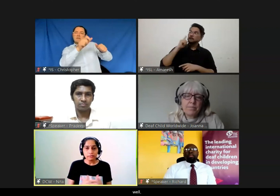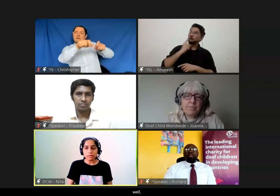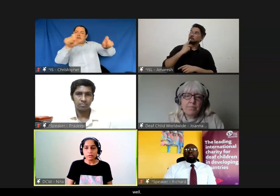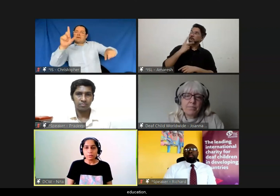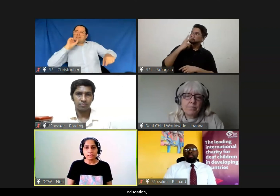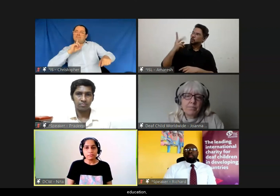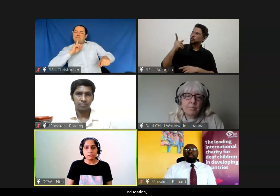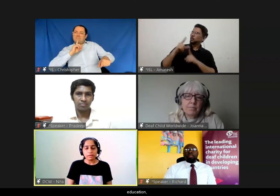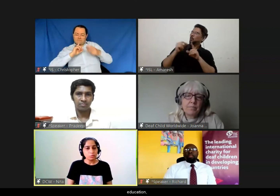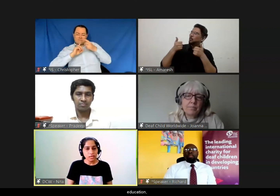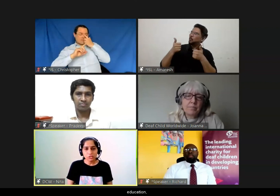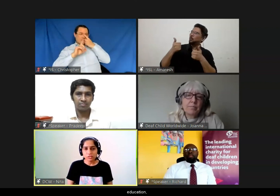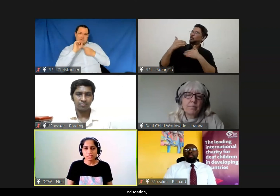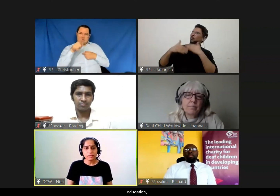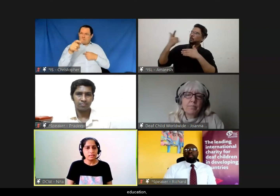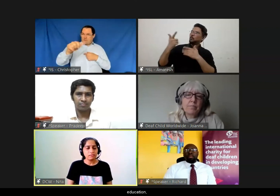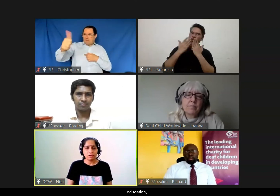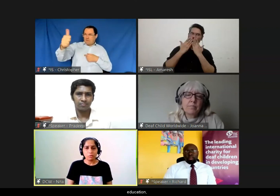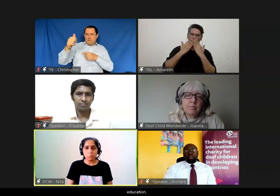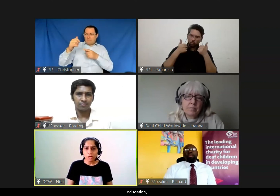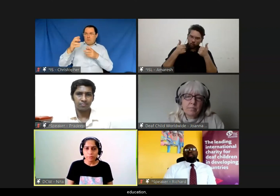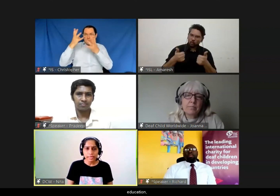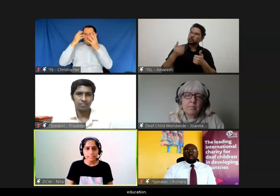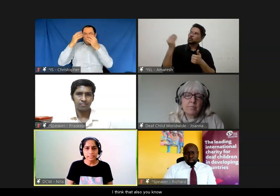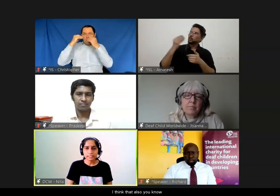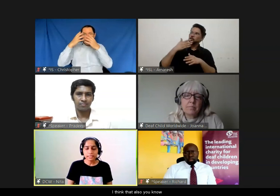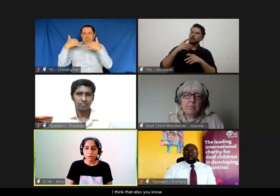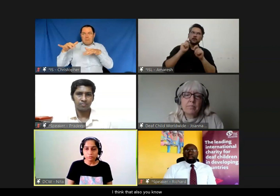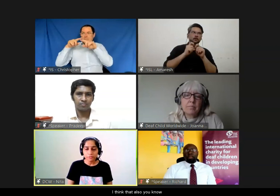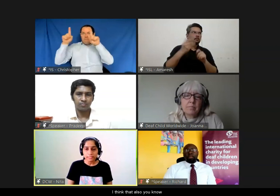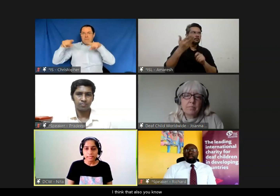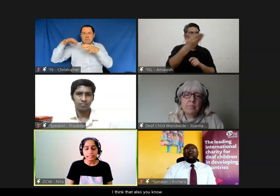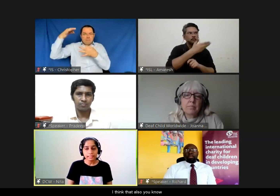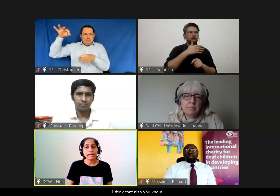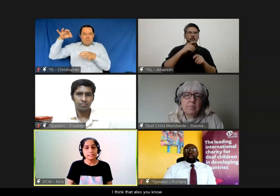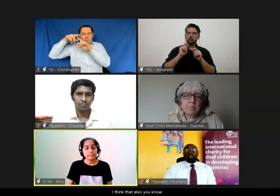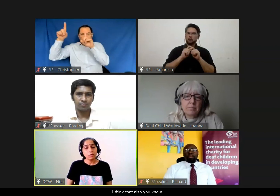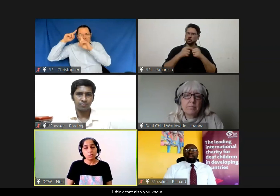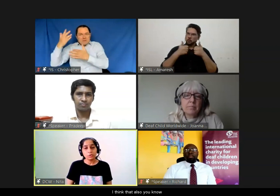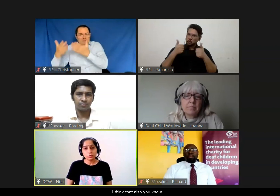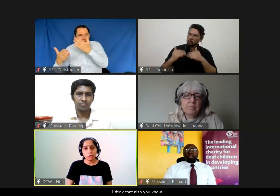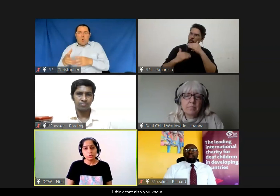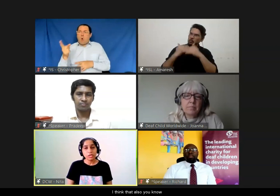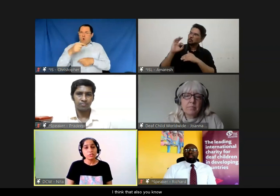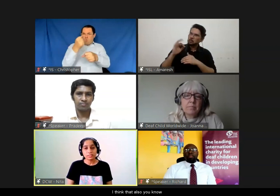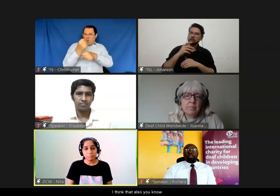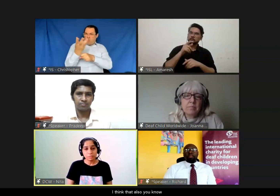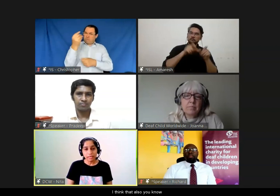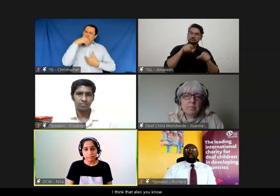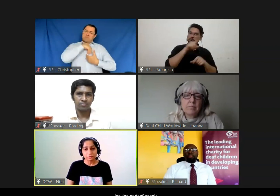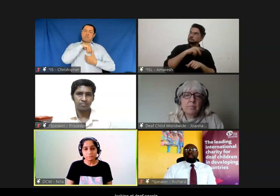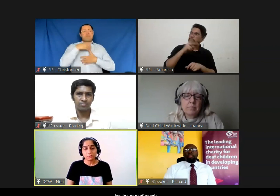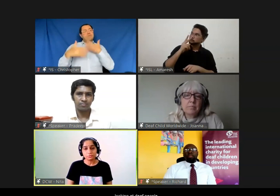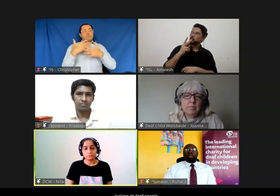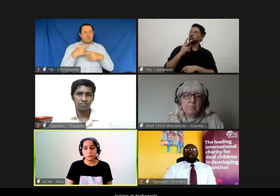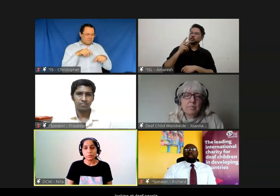well, in education, in workplaces, in all of this. I think that also, changes their